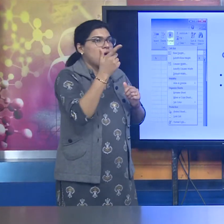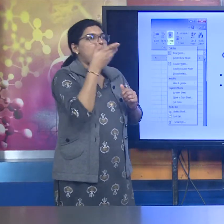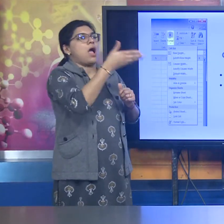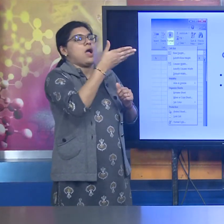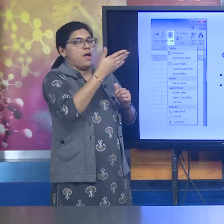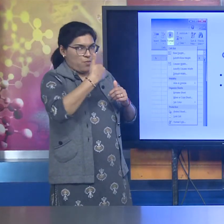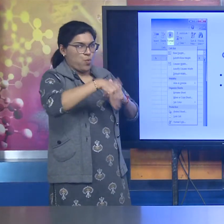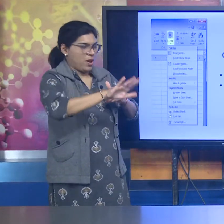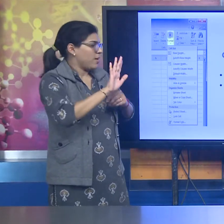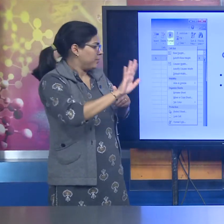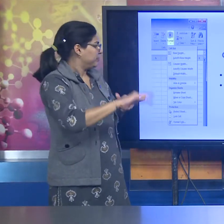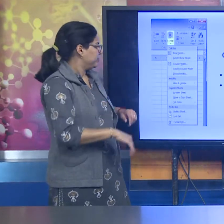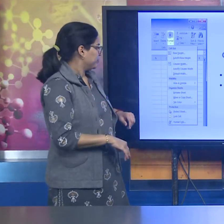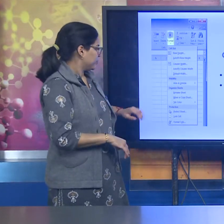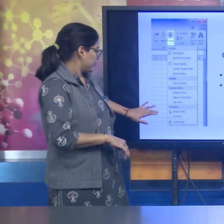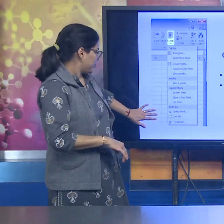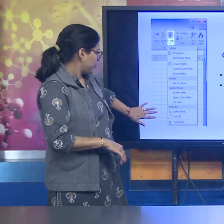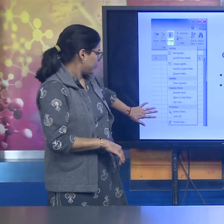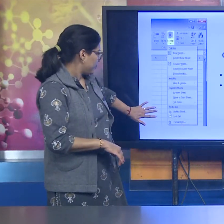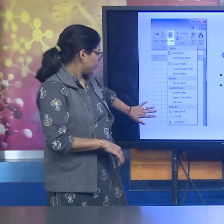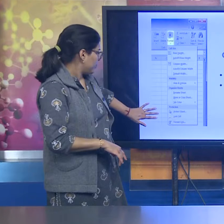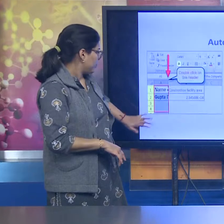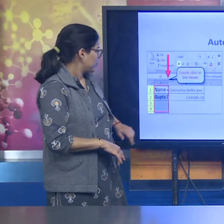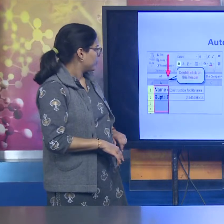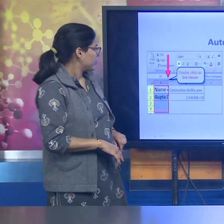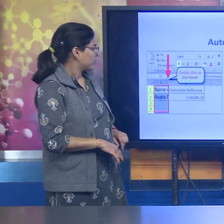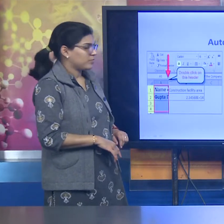I'll explain you it further.